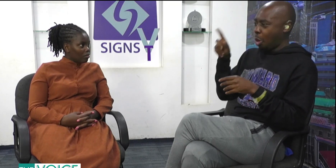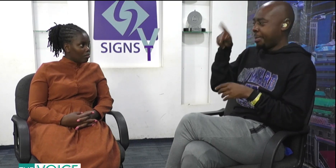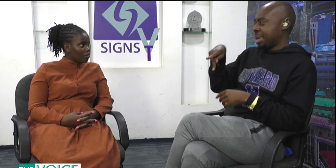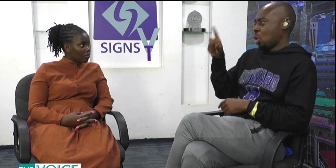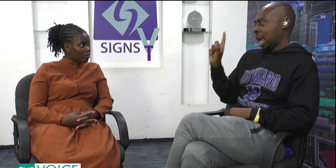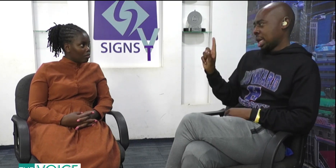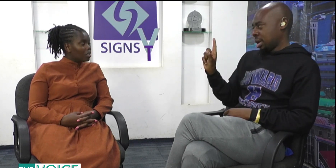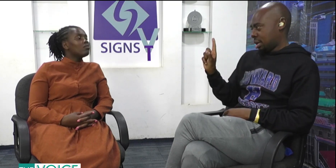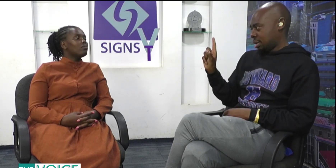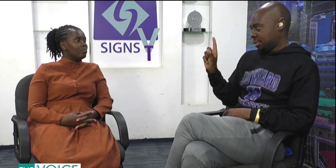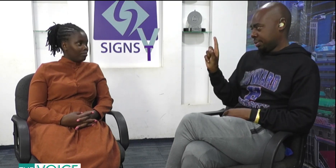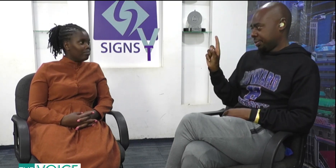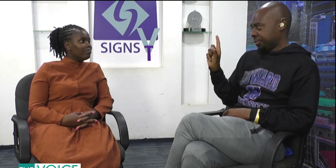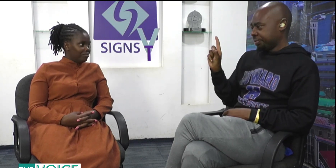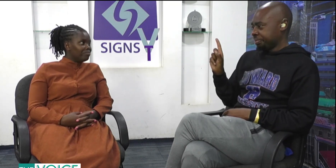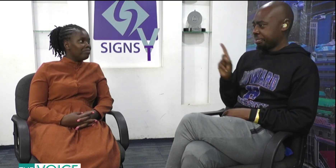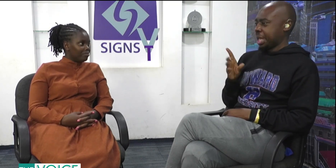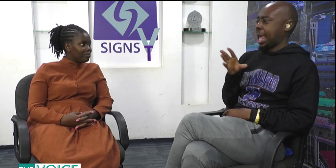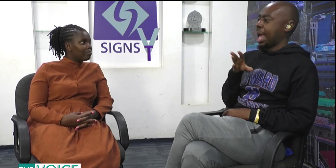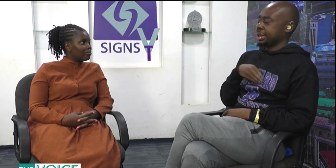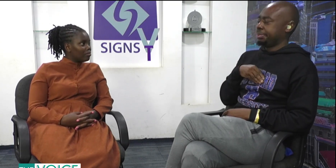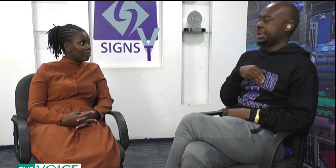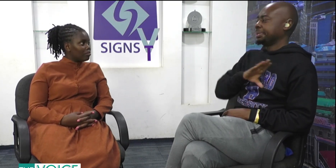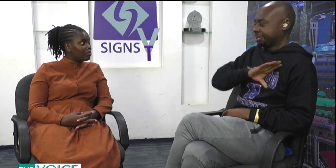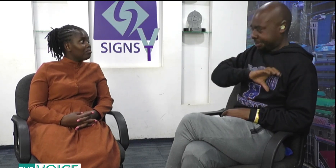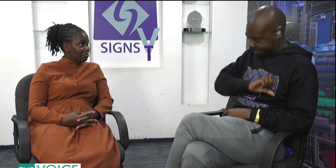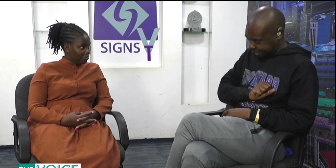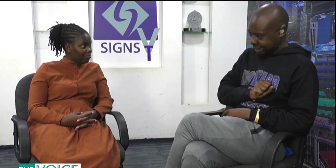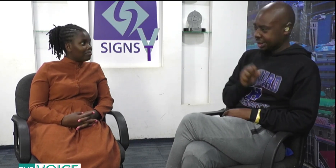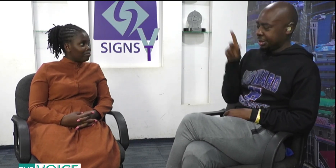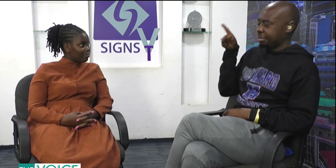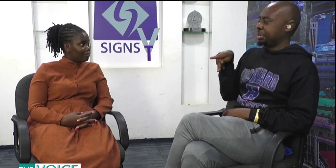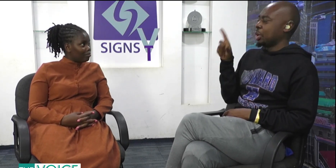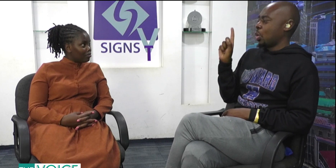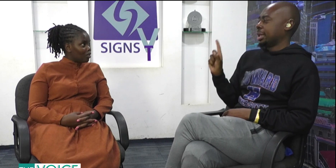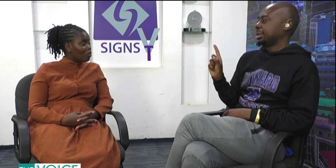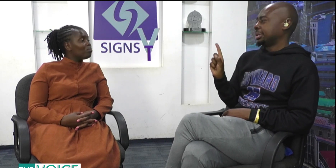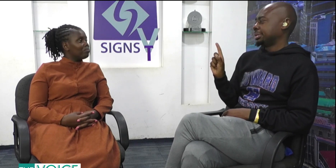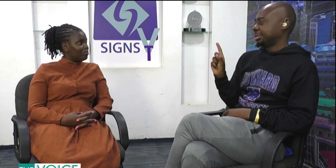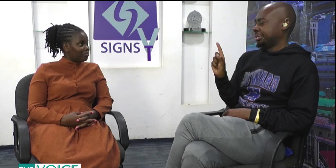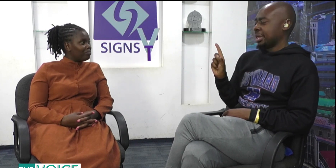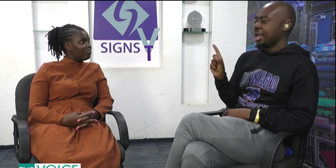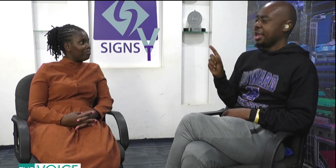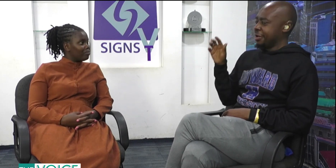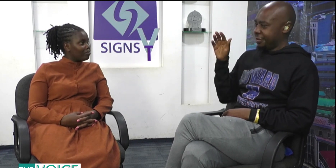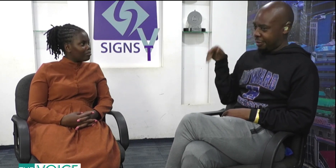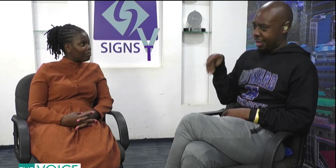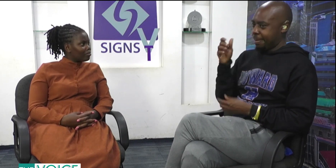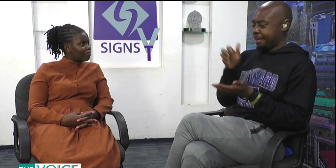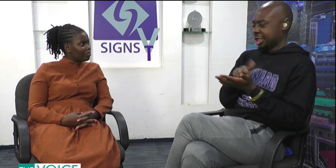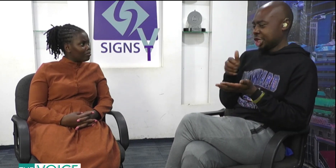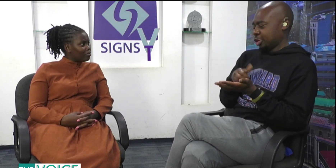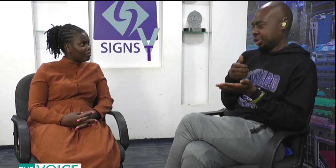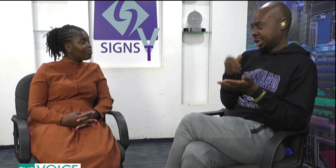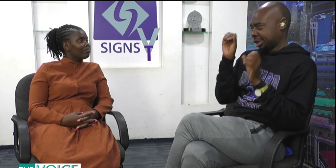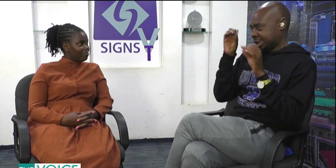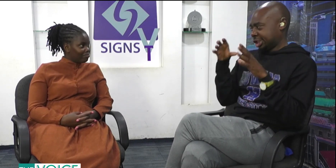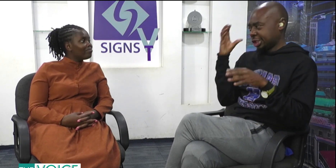didn't go through. So I went to do P1. I accepted, and I was very much patient. And I